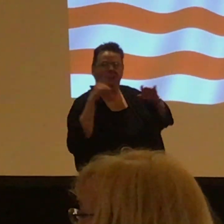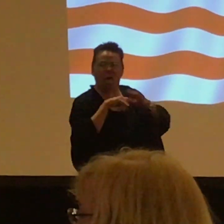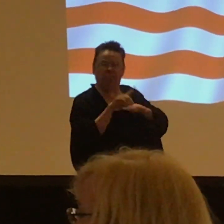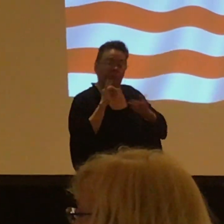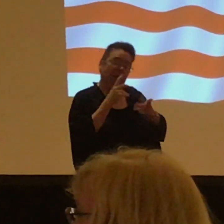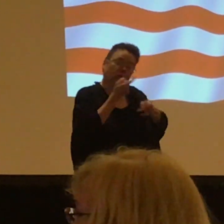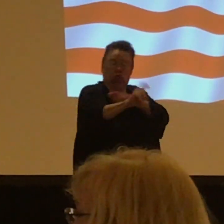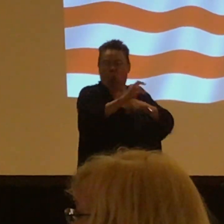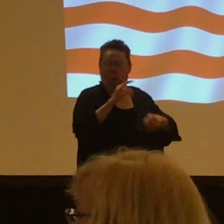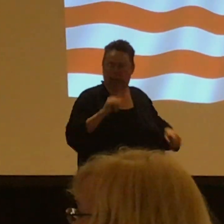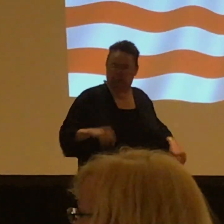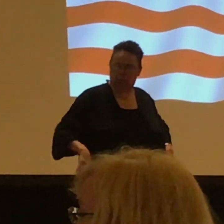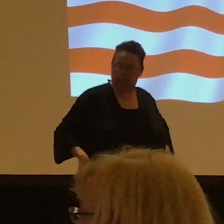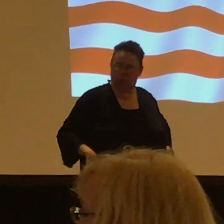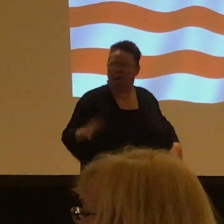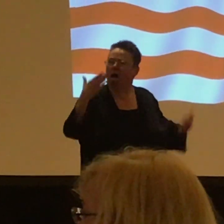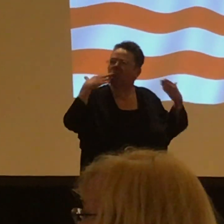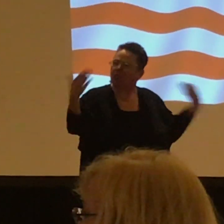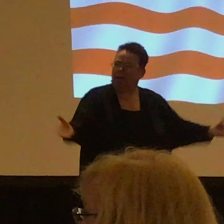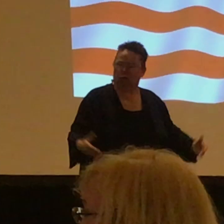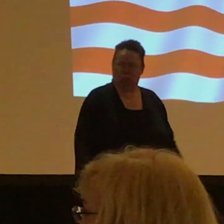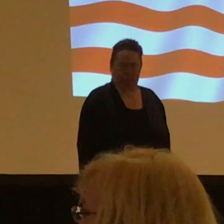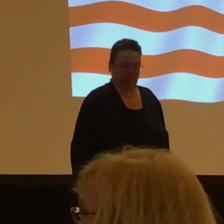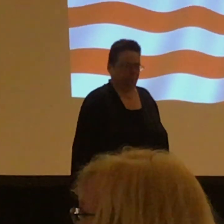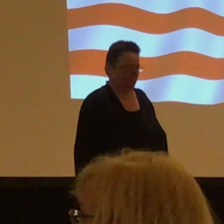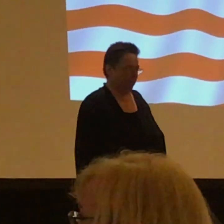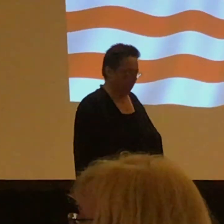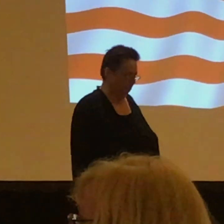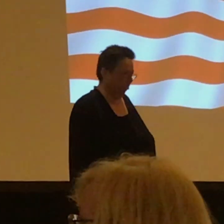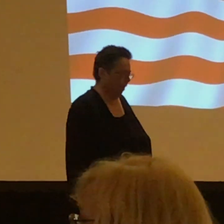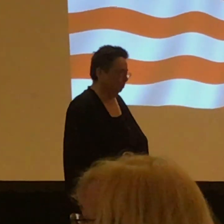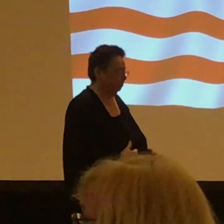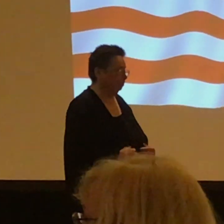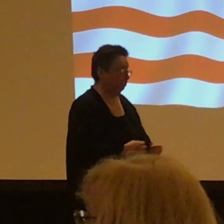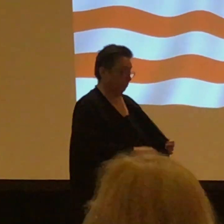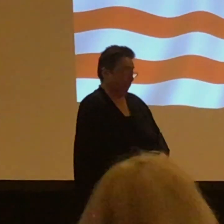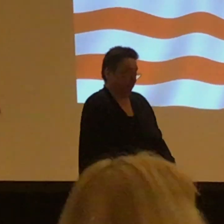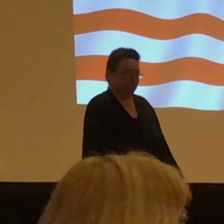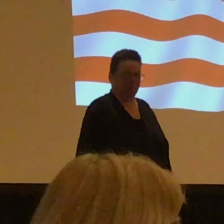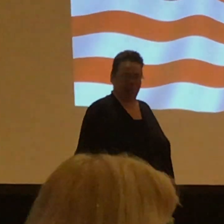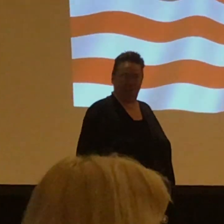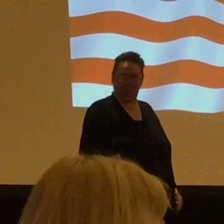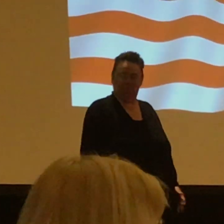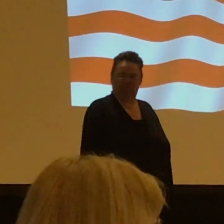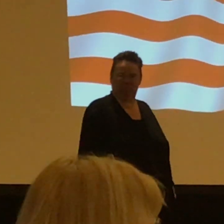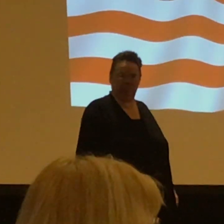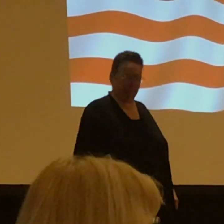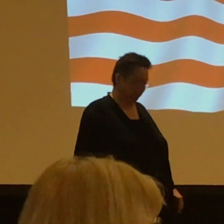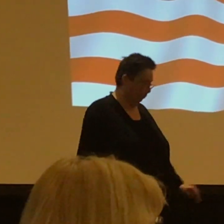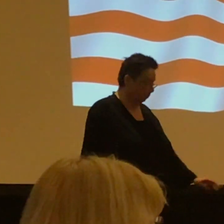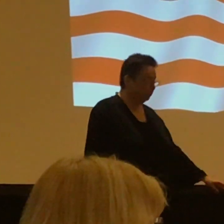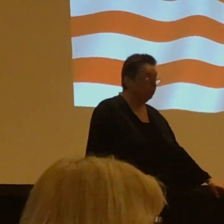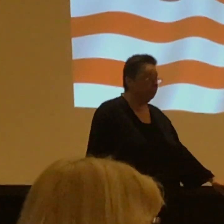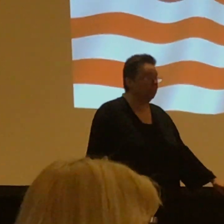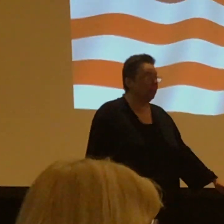they destroy it. Thank you. Yep, there you have it. Thank you for sharing.